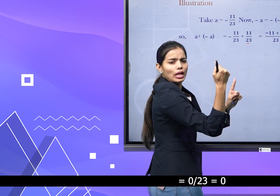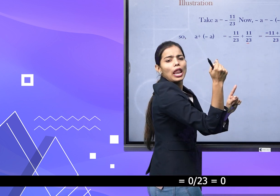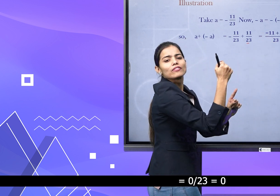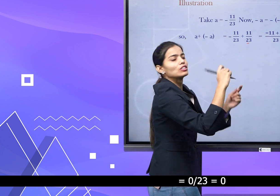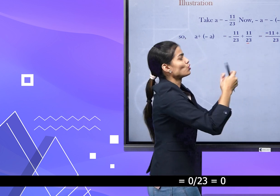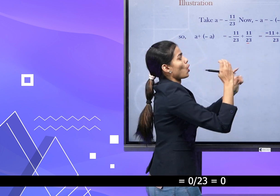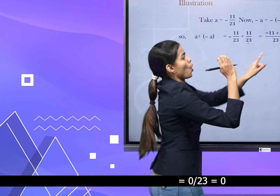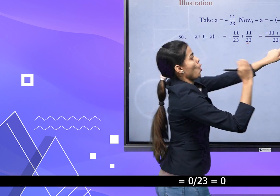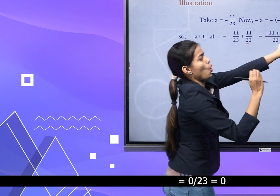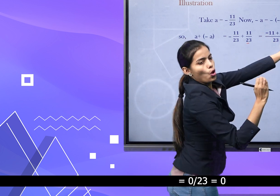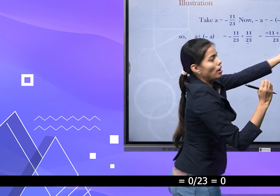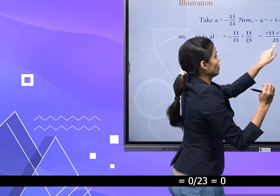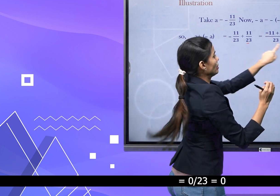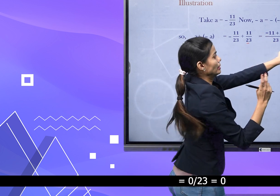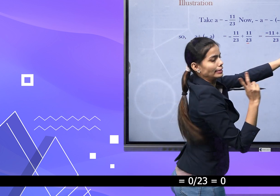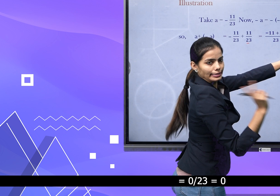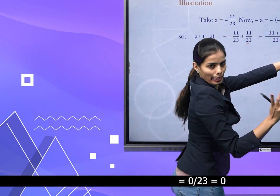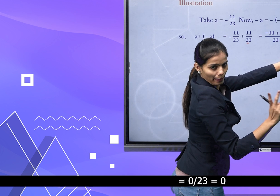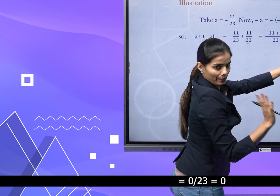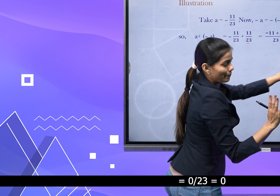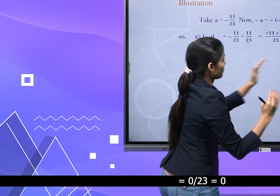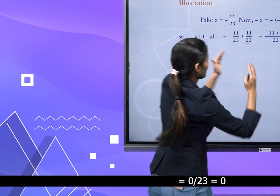23 is equal to 0.